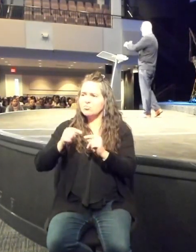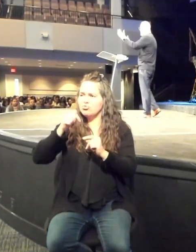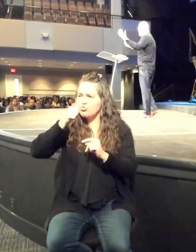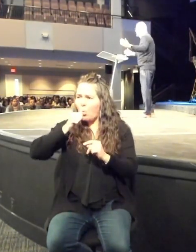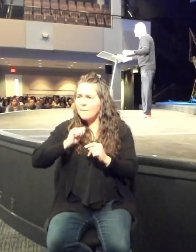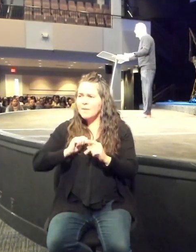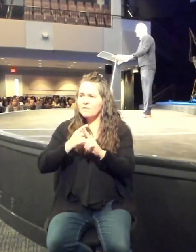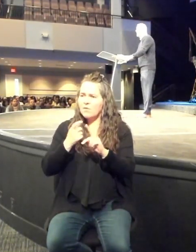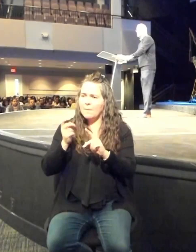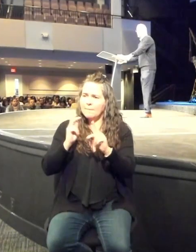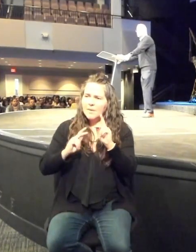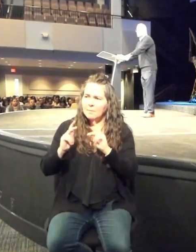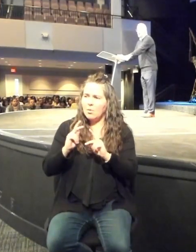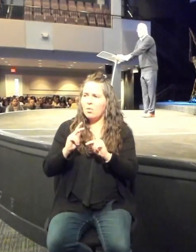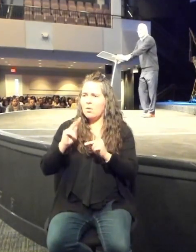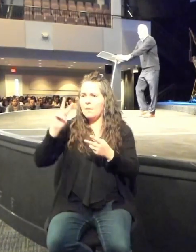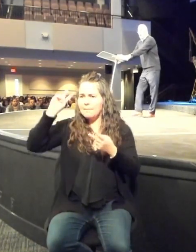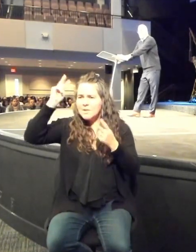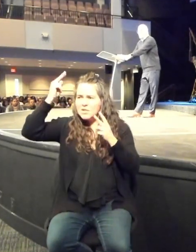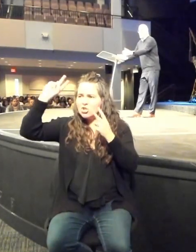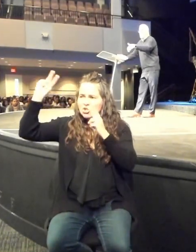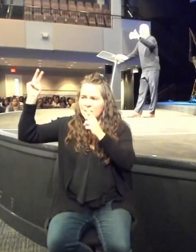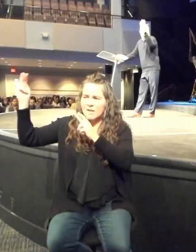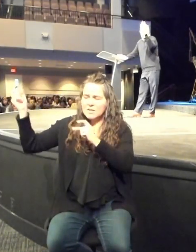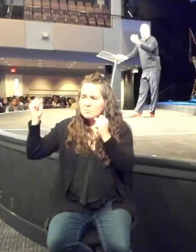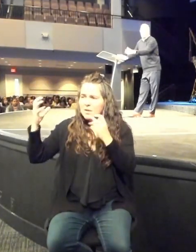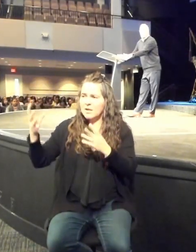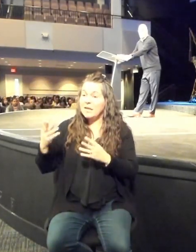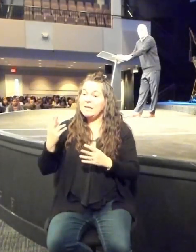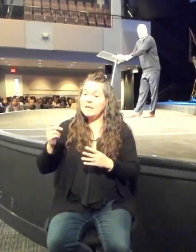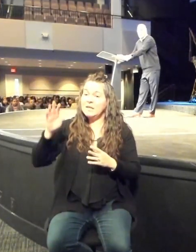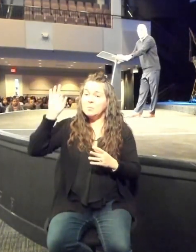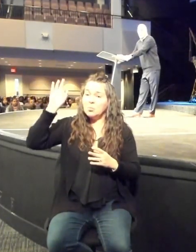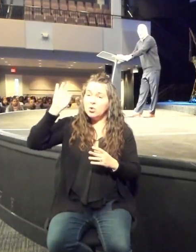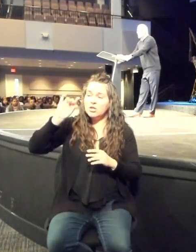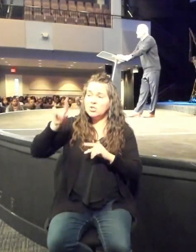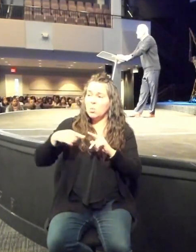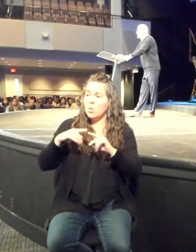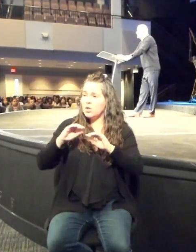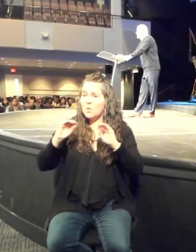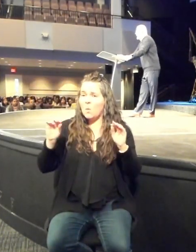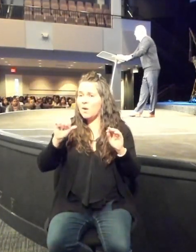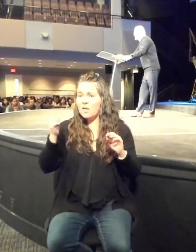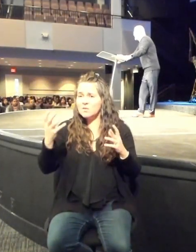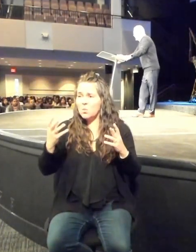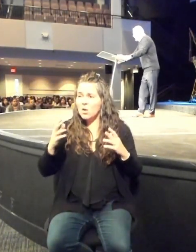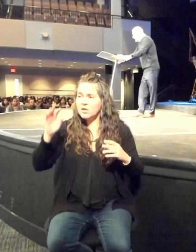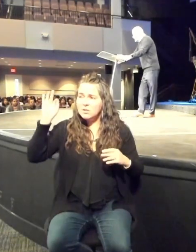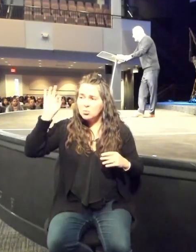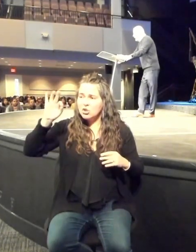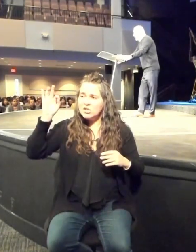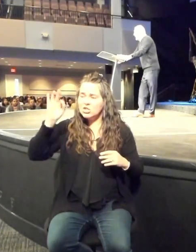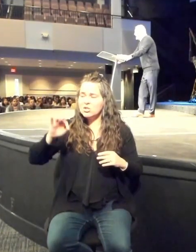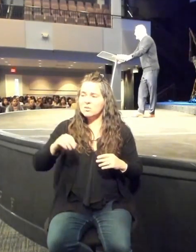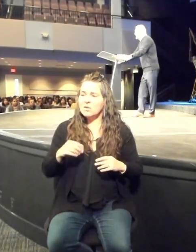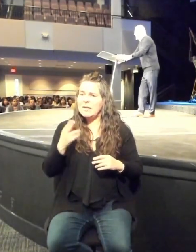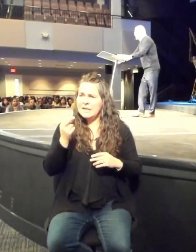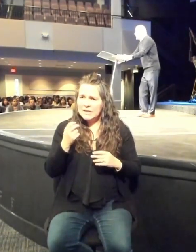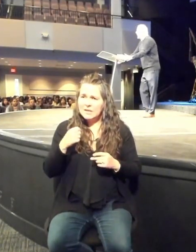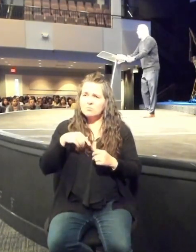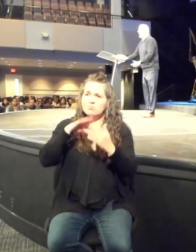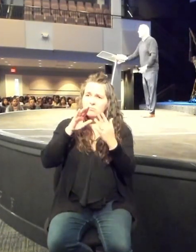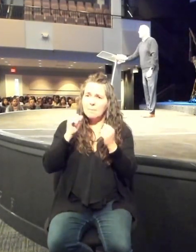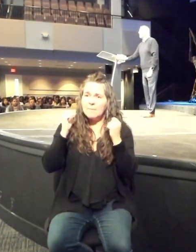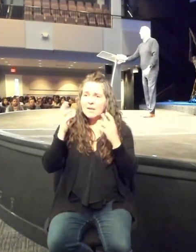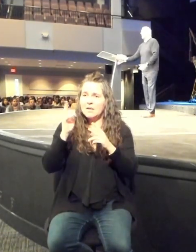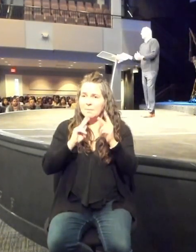all kind of misunderstandings. He preached the gospel when no one wanted him to preach it, and withstood crowds that were against him. And nevertheless,